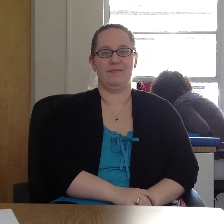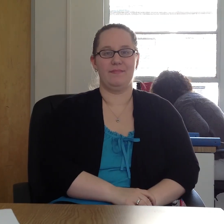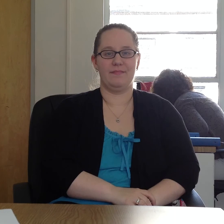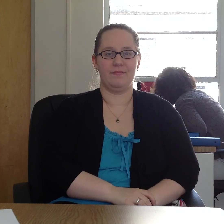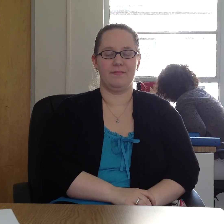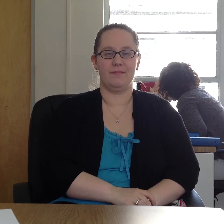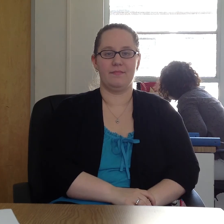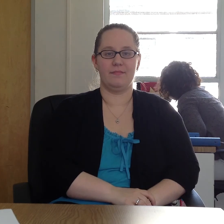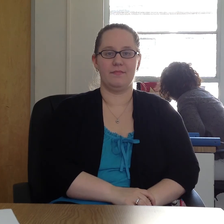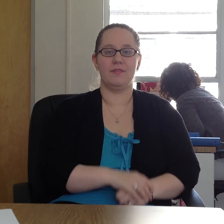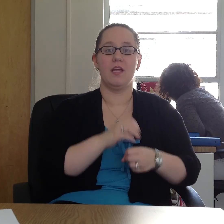12.